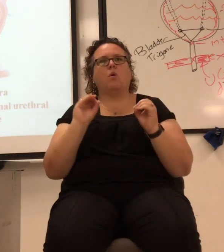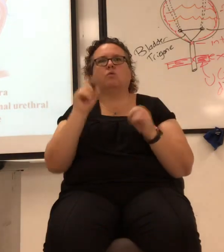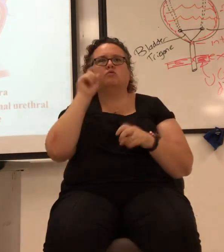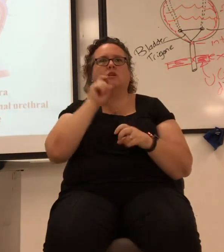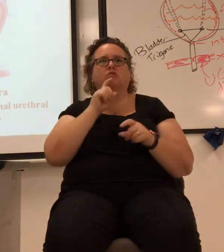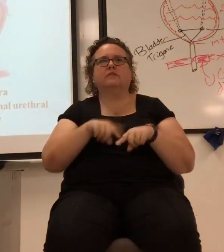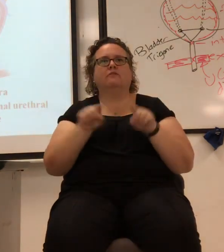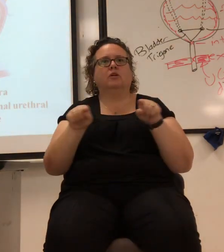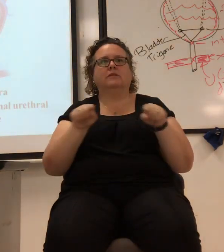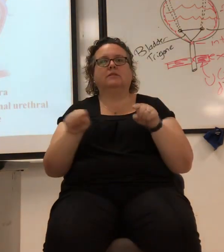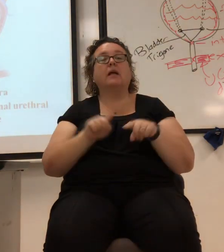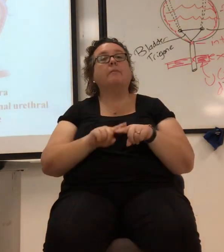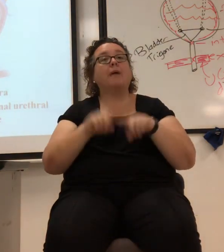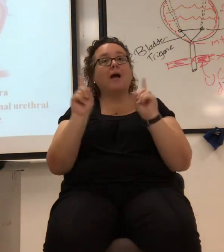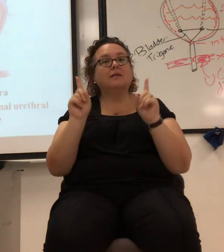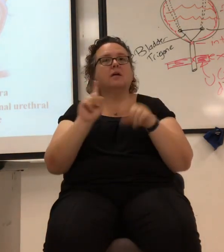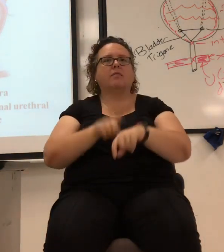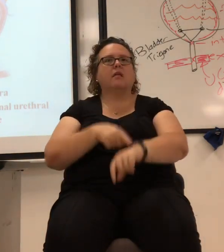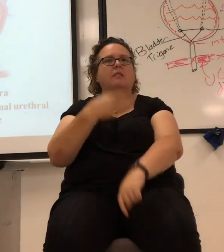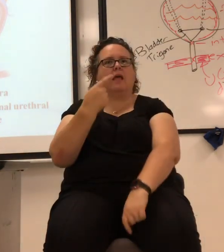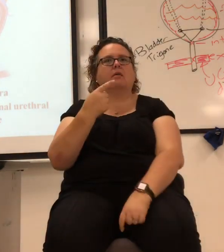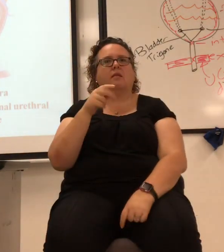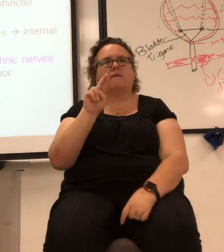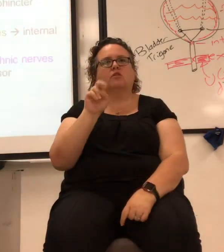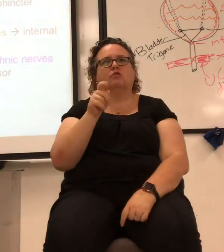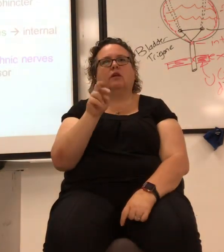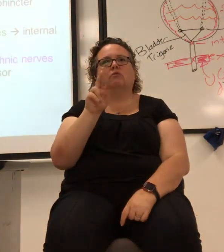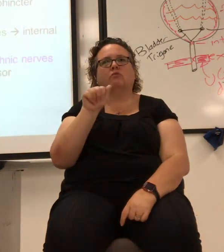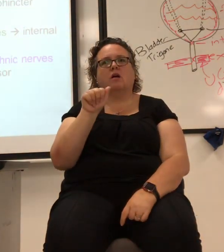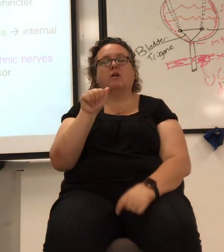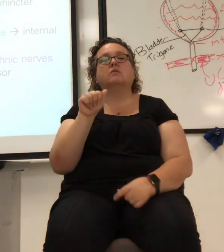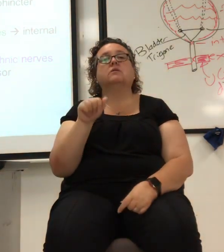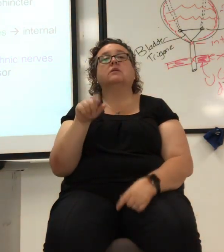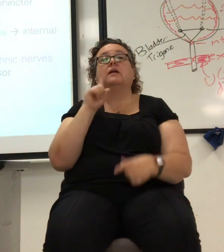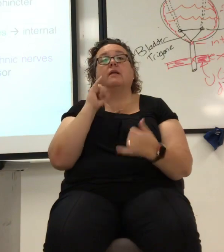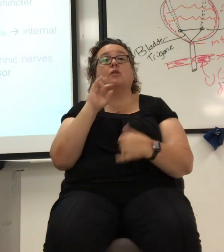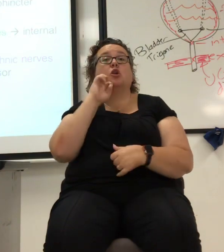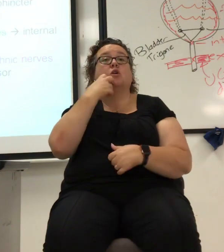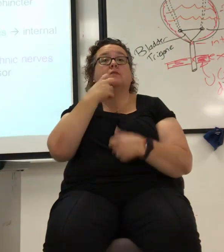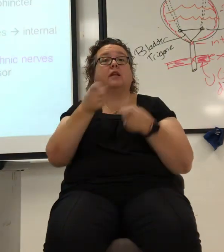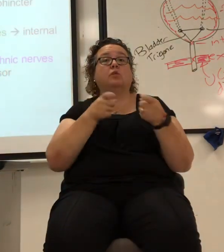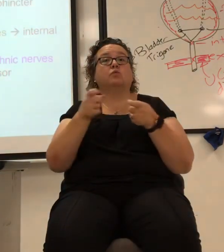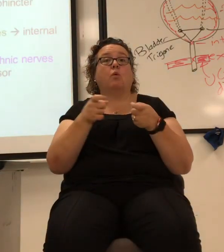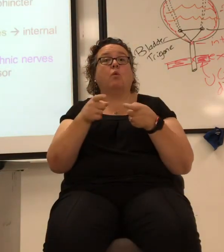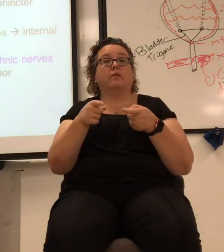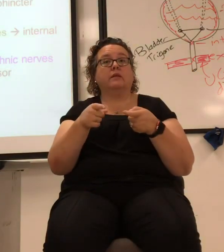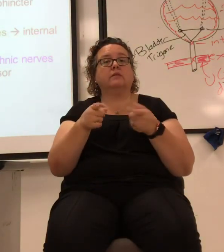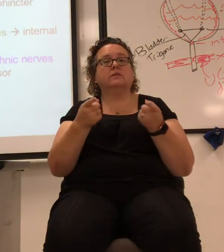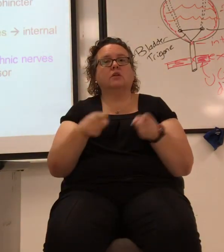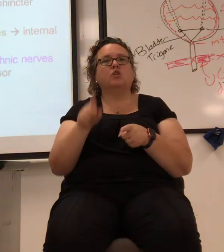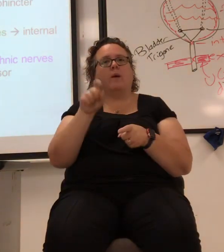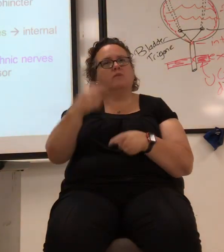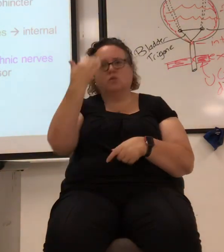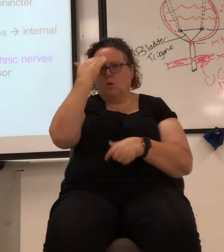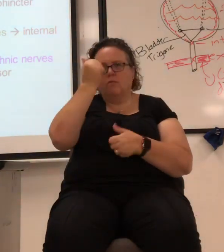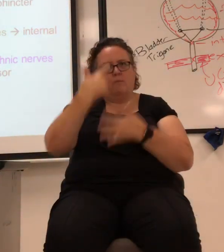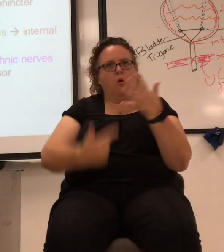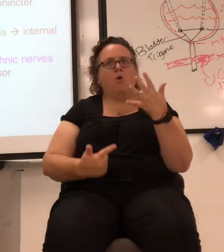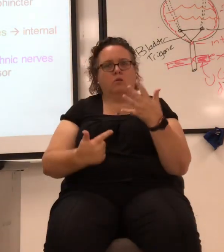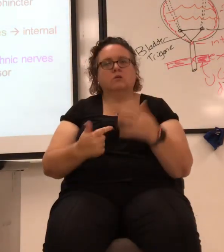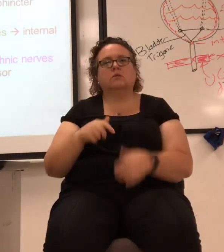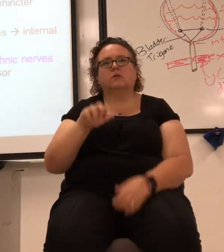orifices, one orifice for the internal sphincter. Remember, the internal urethral sphincter is just the detrusor